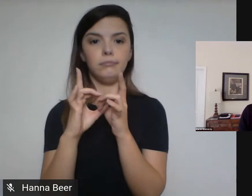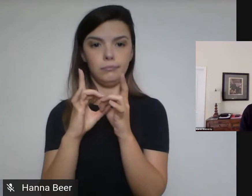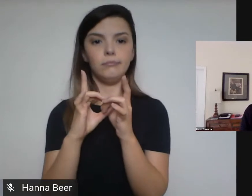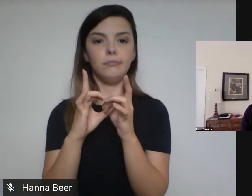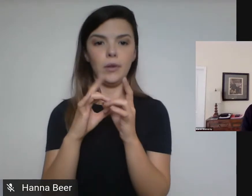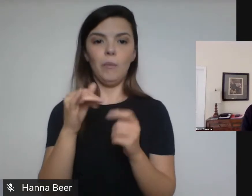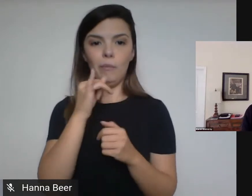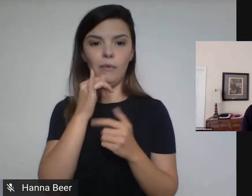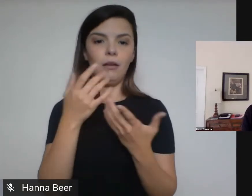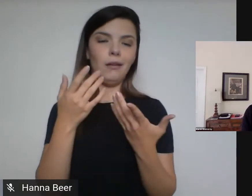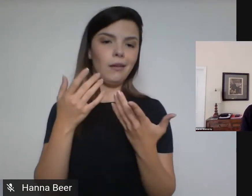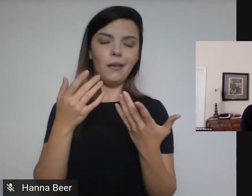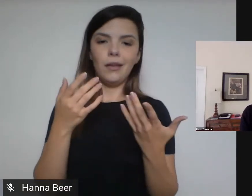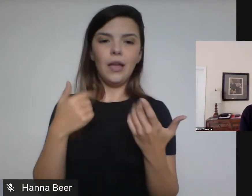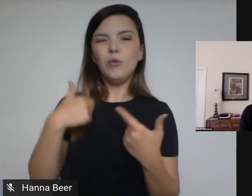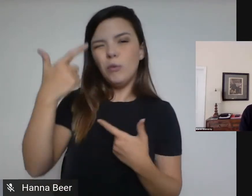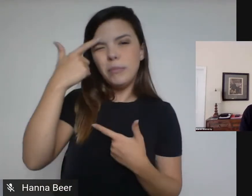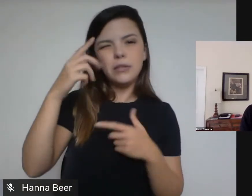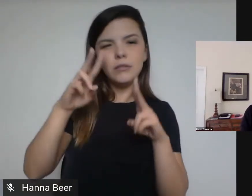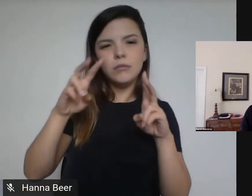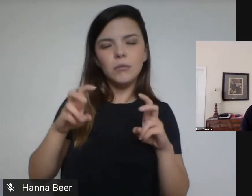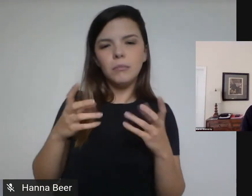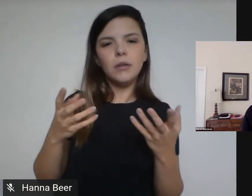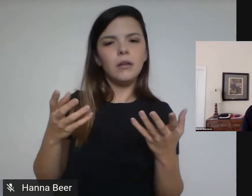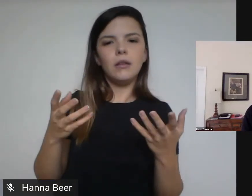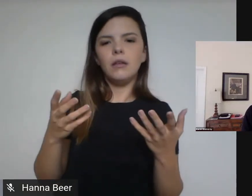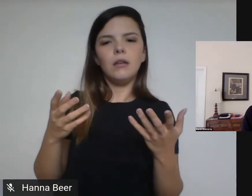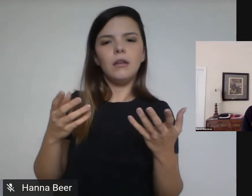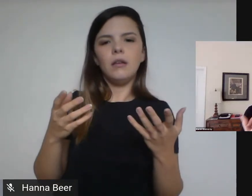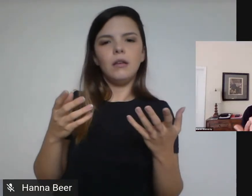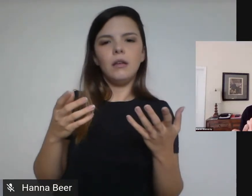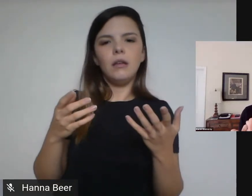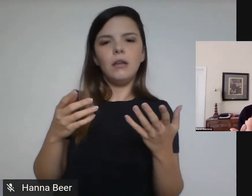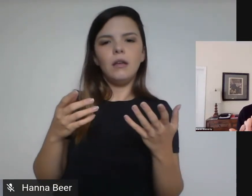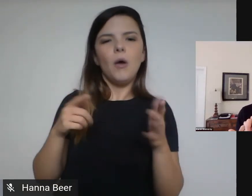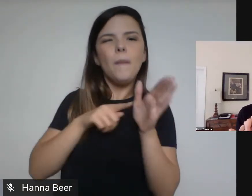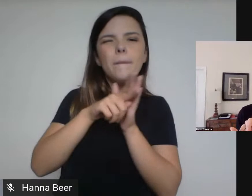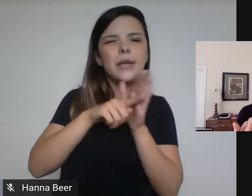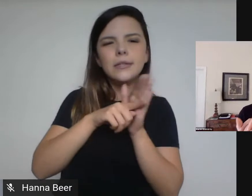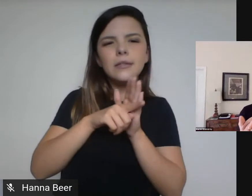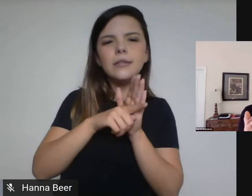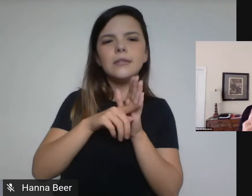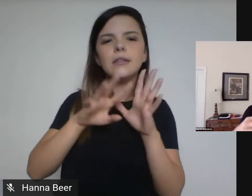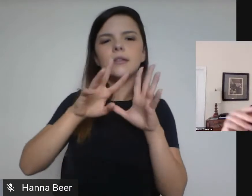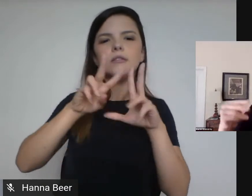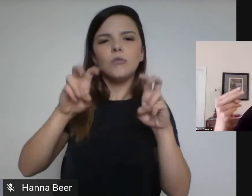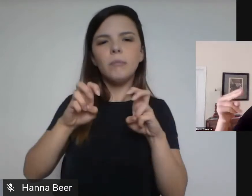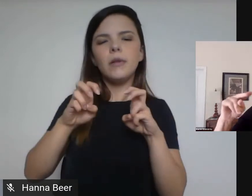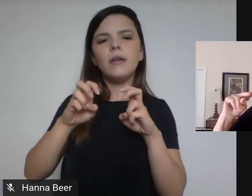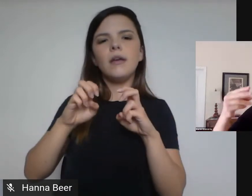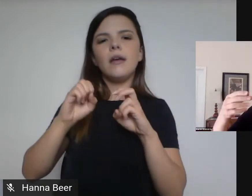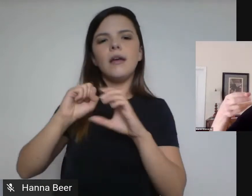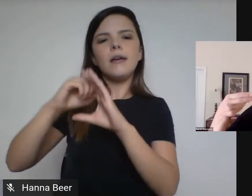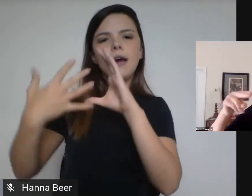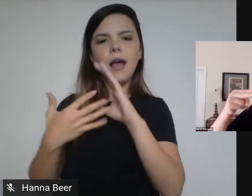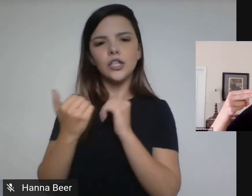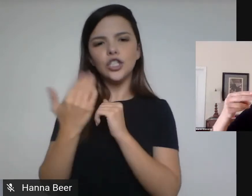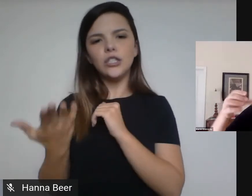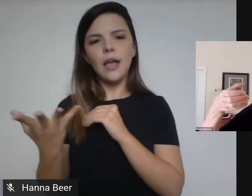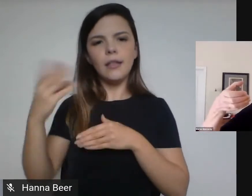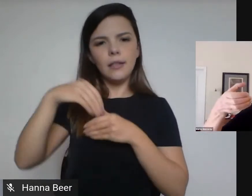functions, like I'm thinking of Diane Brentari's work on internal versus external agents, and whether you're using an